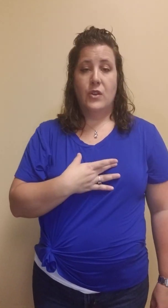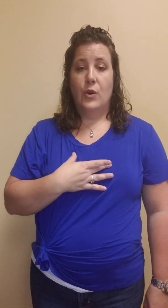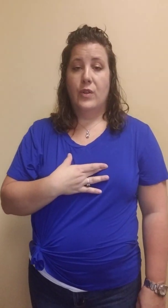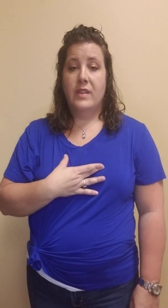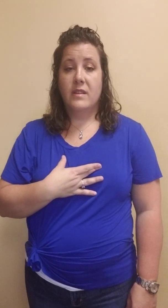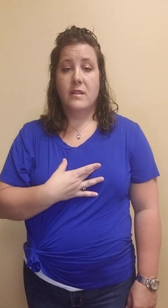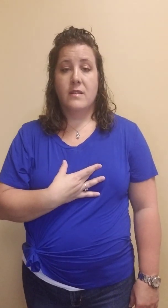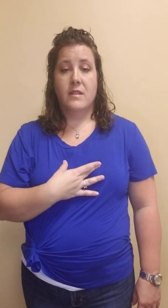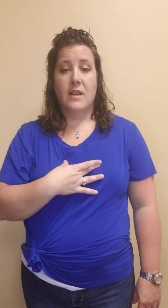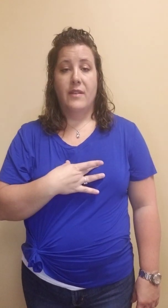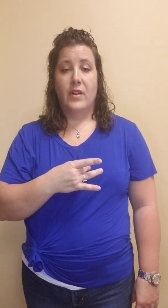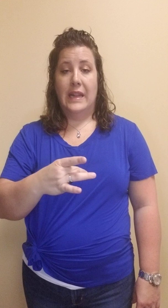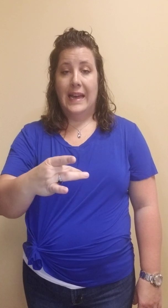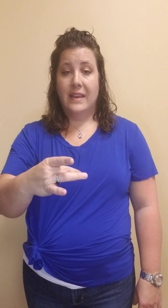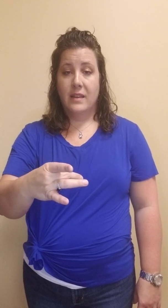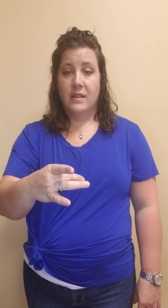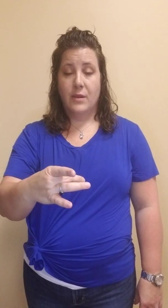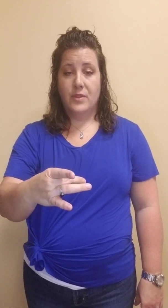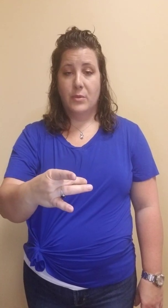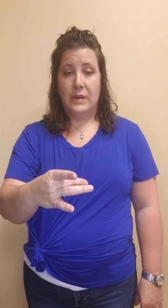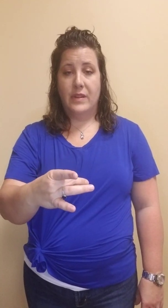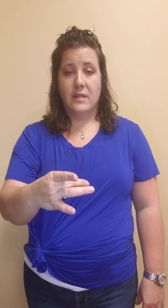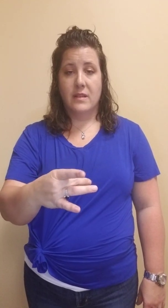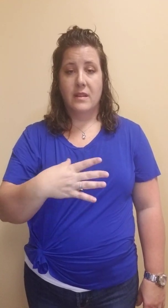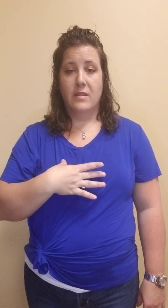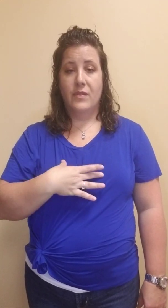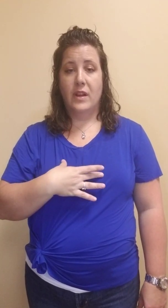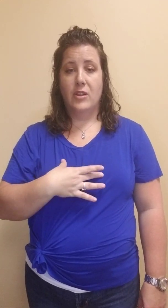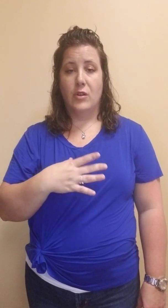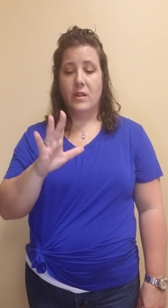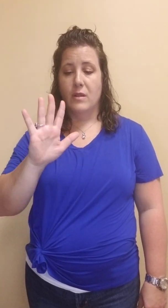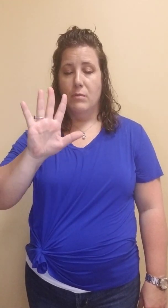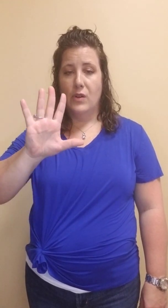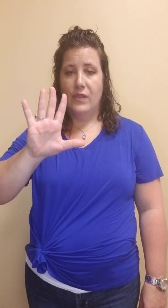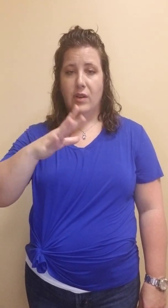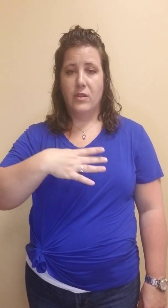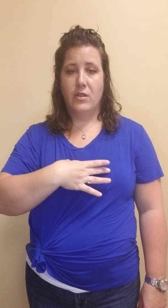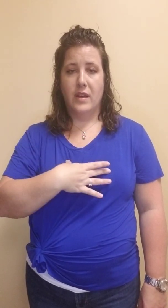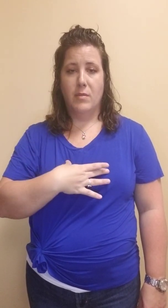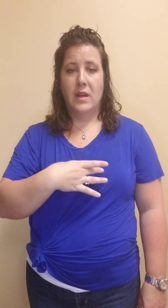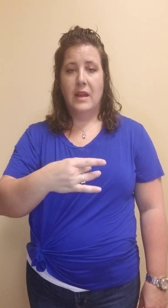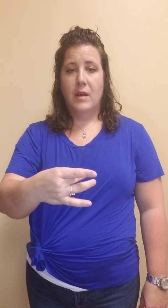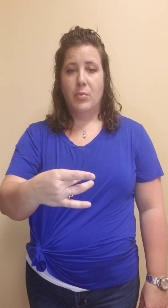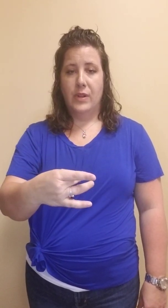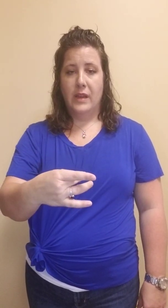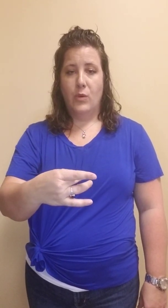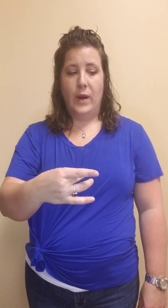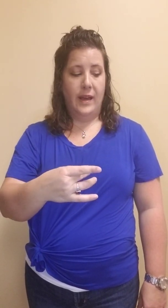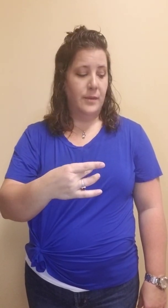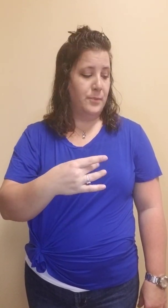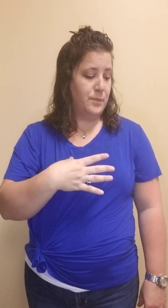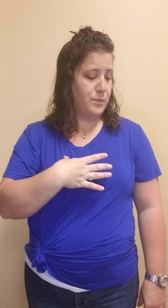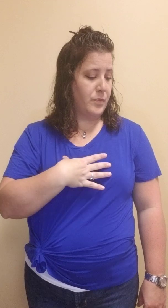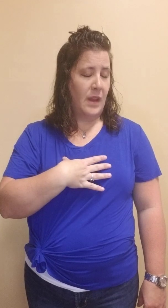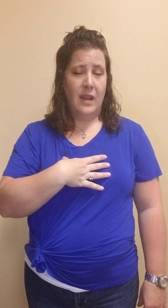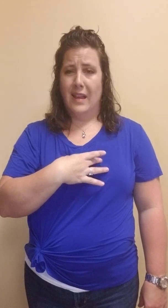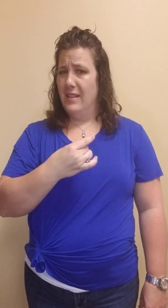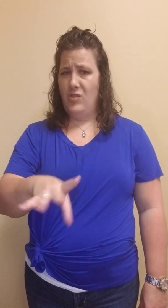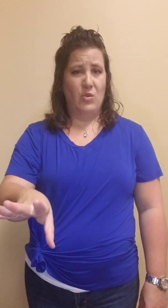So this is the sign for like, that was in a previous lesson, and it's a middle finger and your thumb, pulling it away, don't